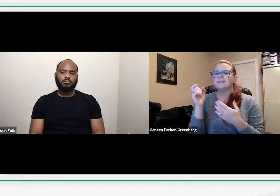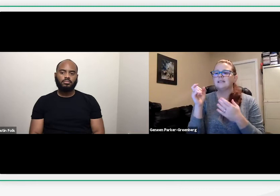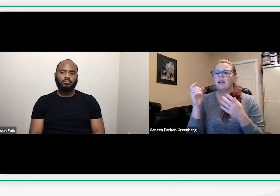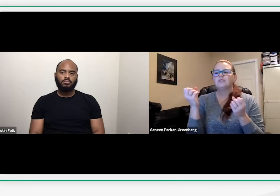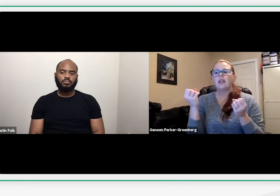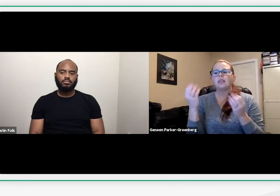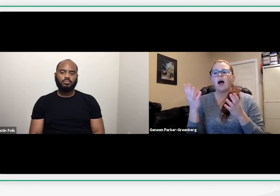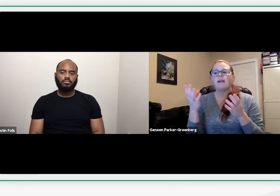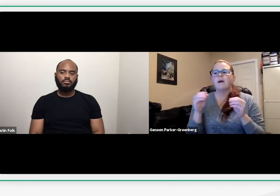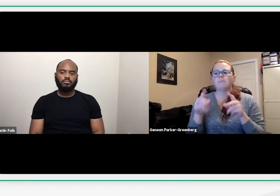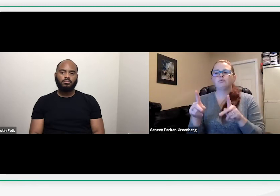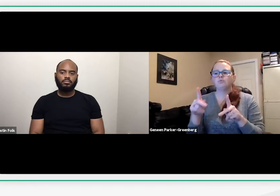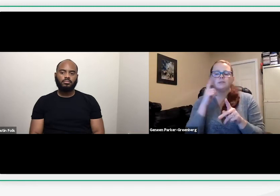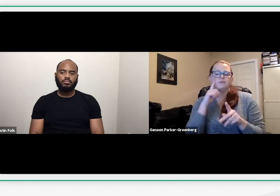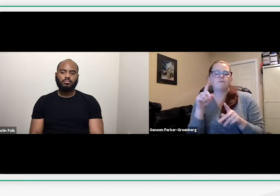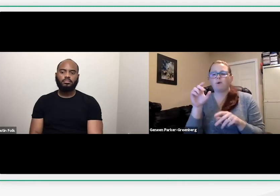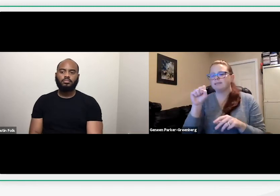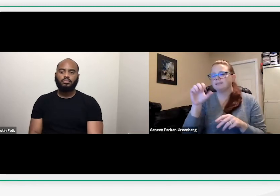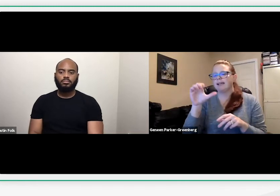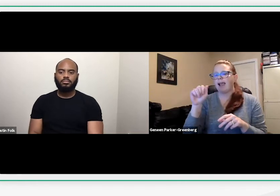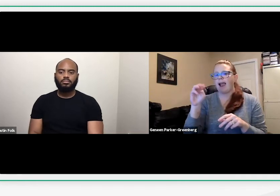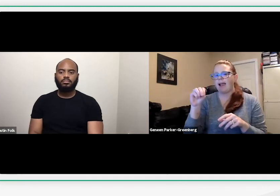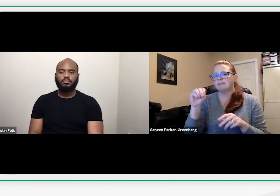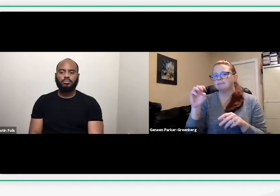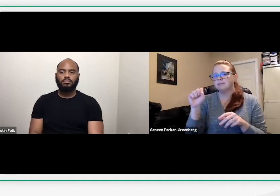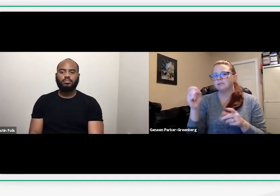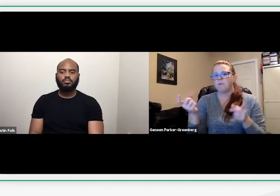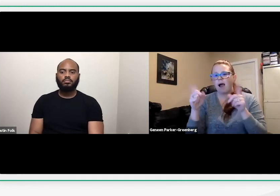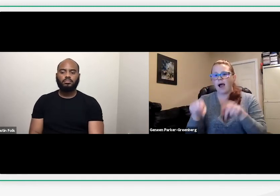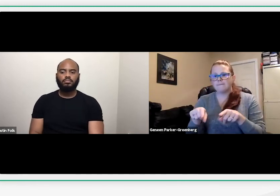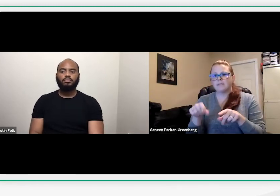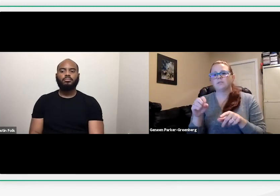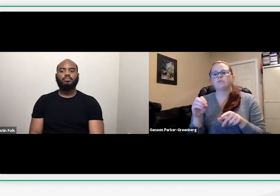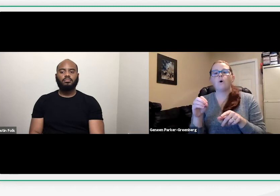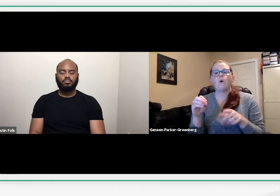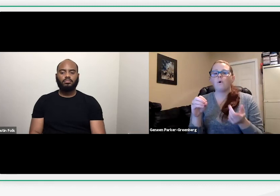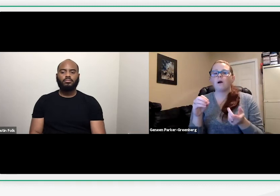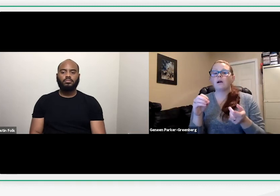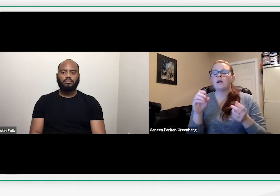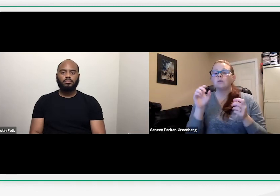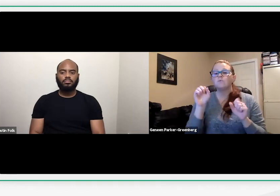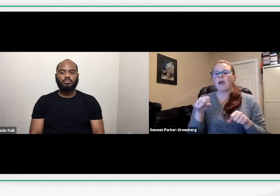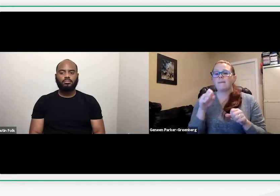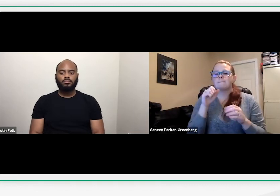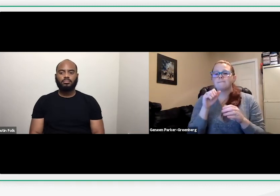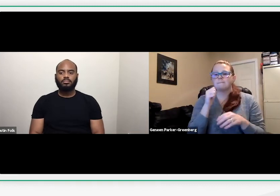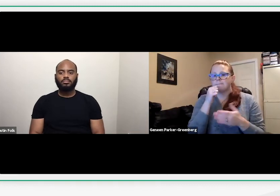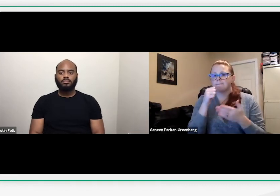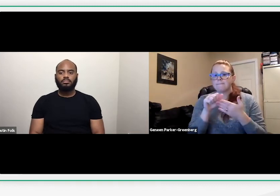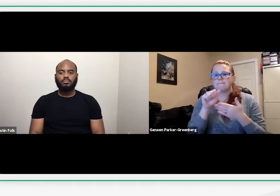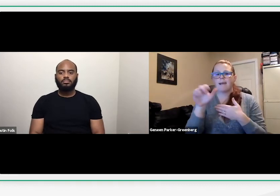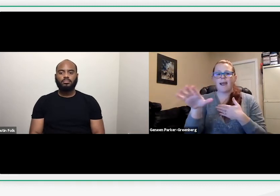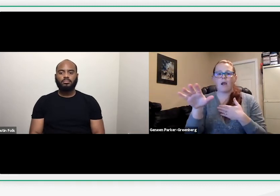third party collections agency, there's actually a lot of opportunities for scams to happen in this space.